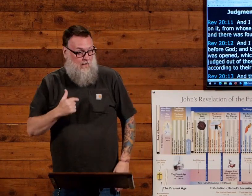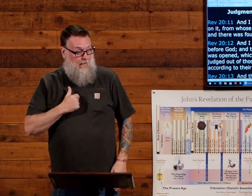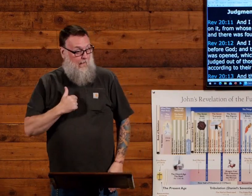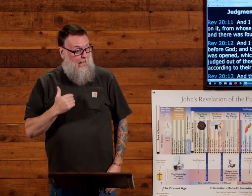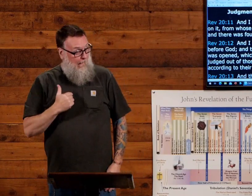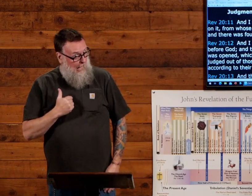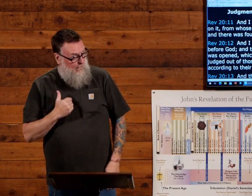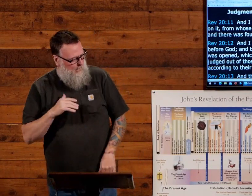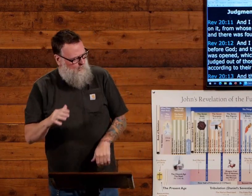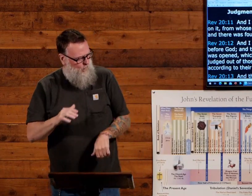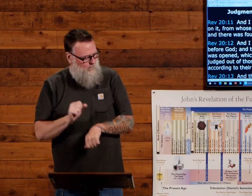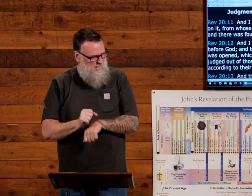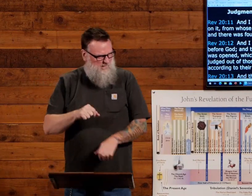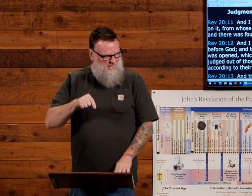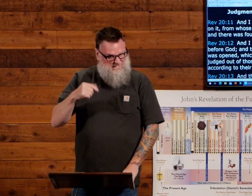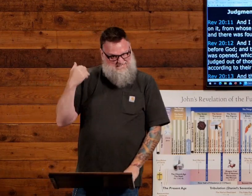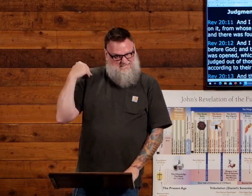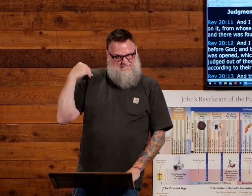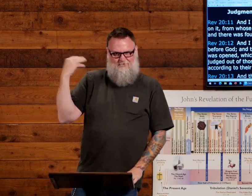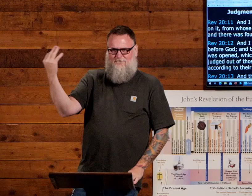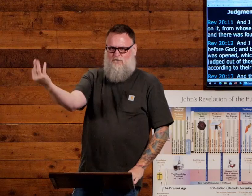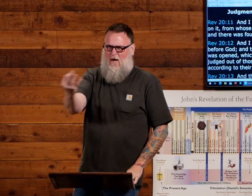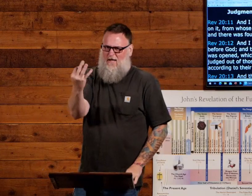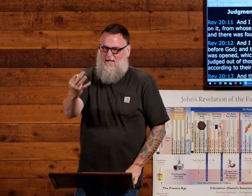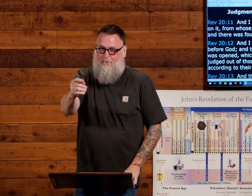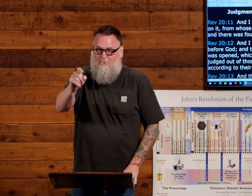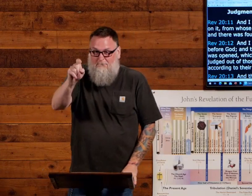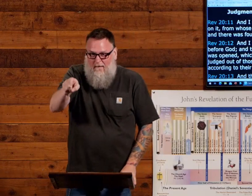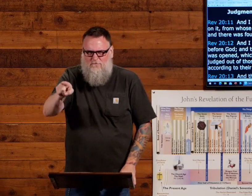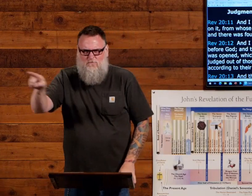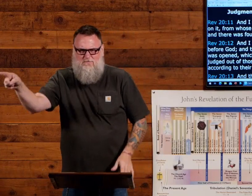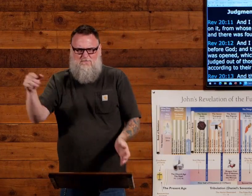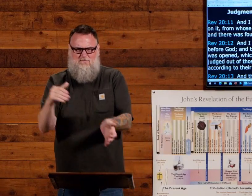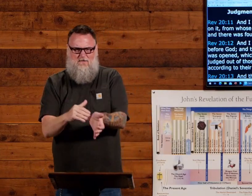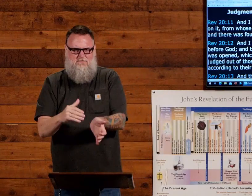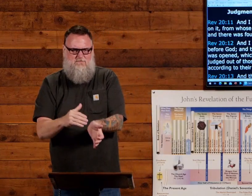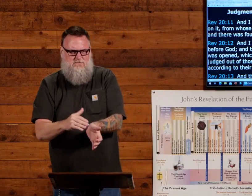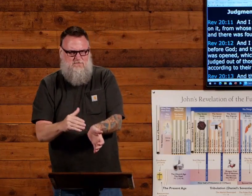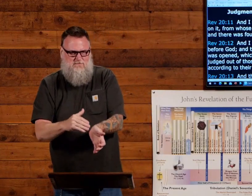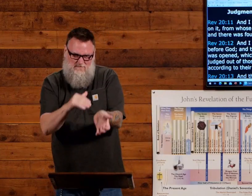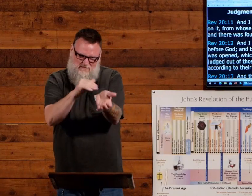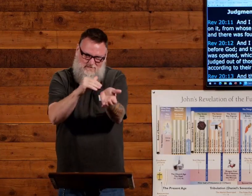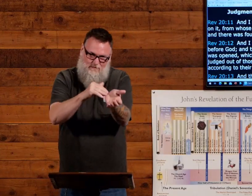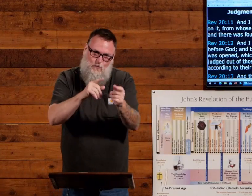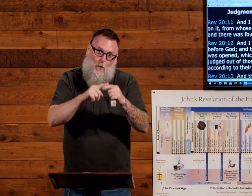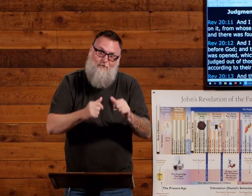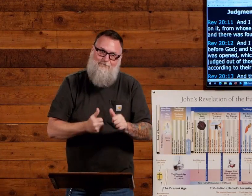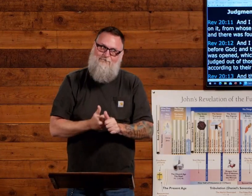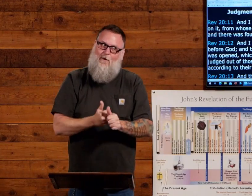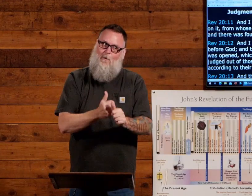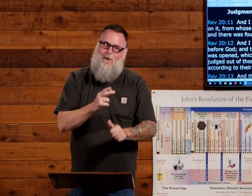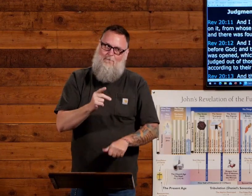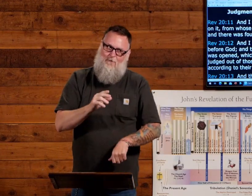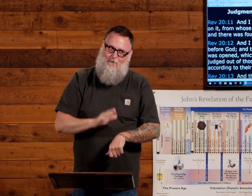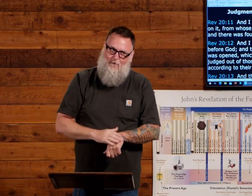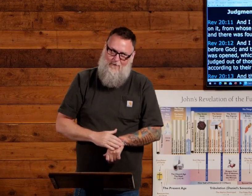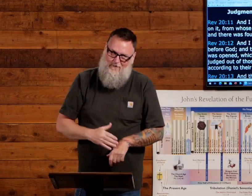stuff. And I had an appointment Friday. I had a doctor's appointment to follow